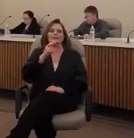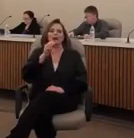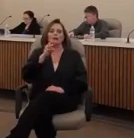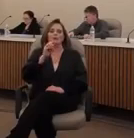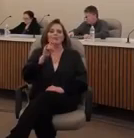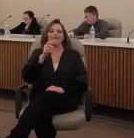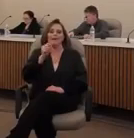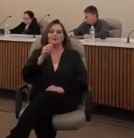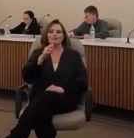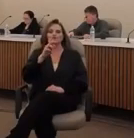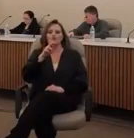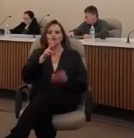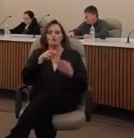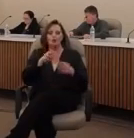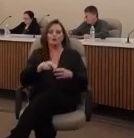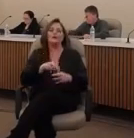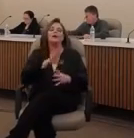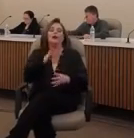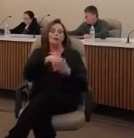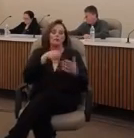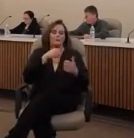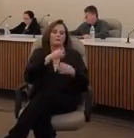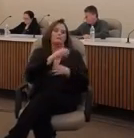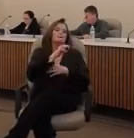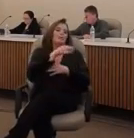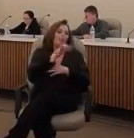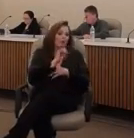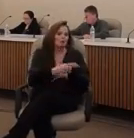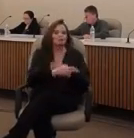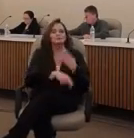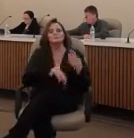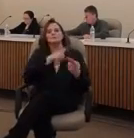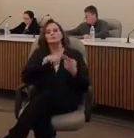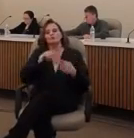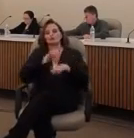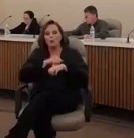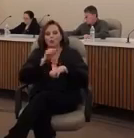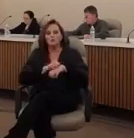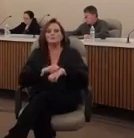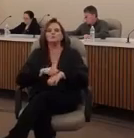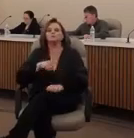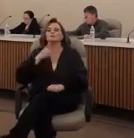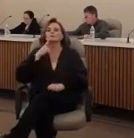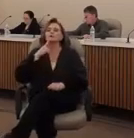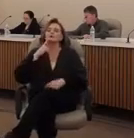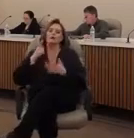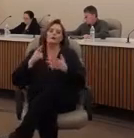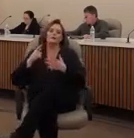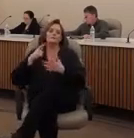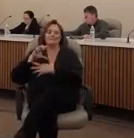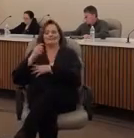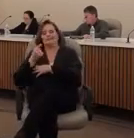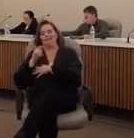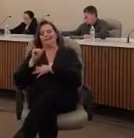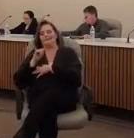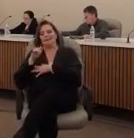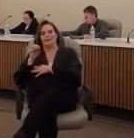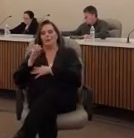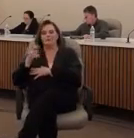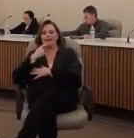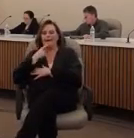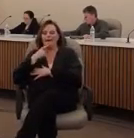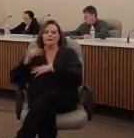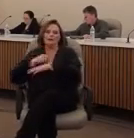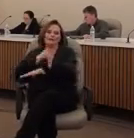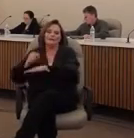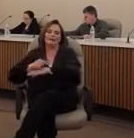center selling, including but not limited to mulch, stone, sheds, gazebos, and Garden Bridges in Industrial Limited